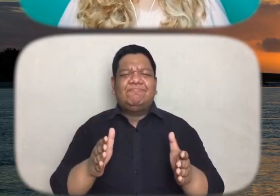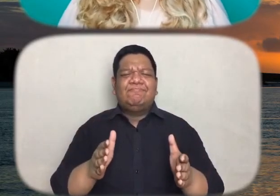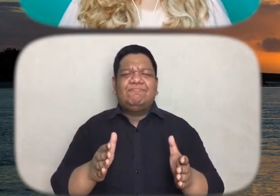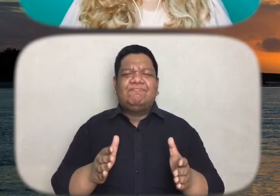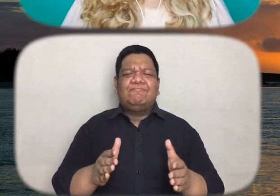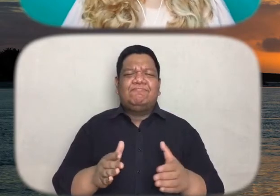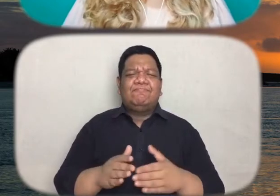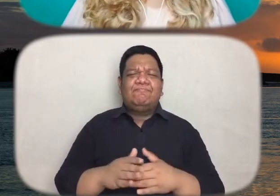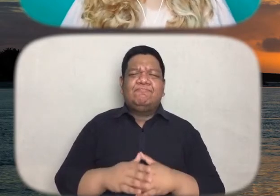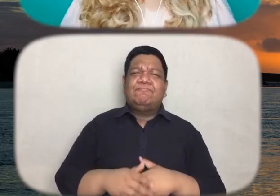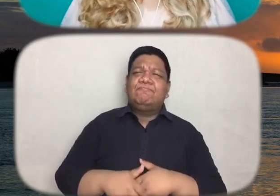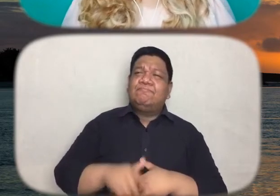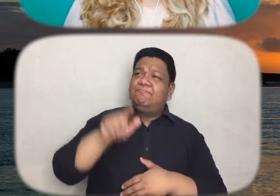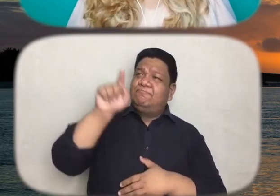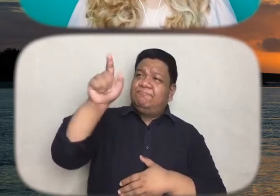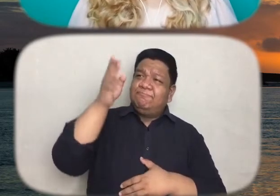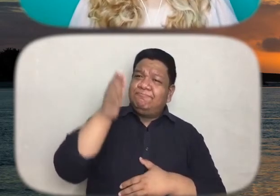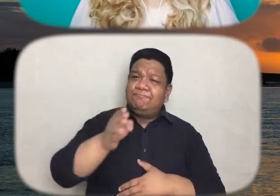provider.